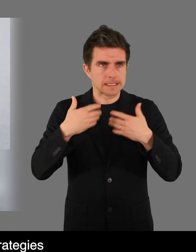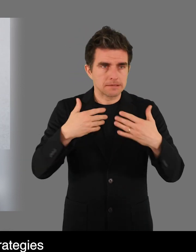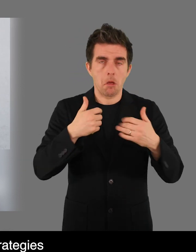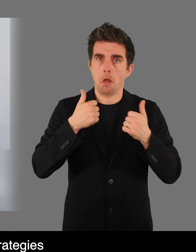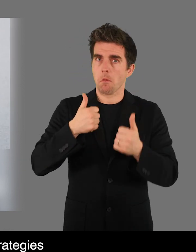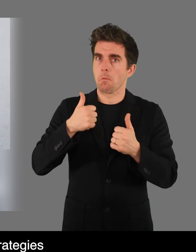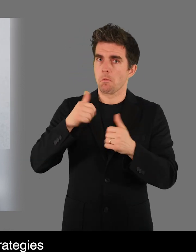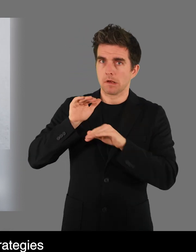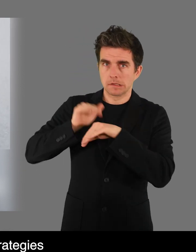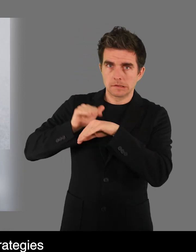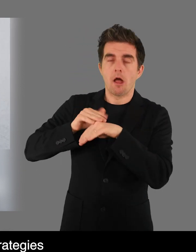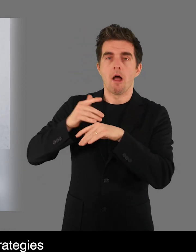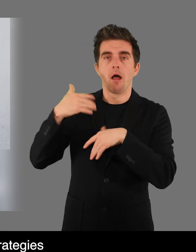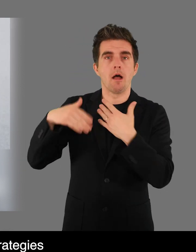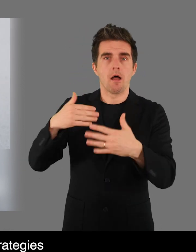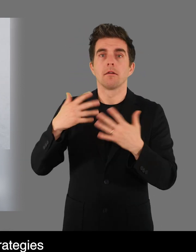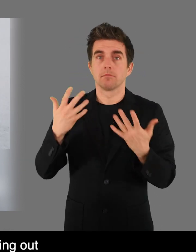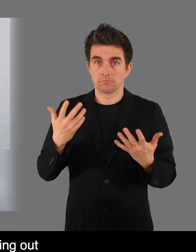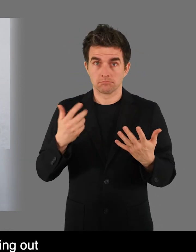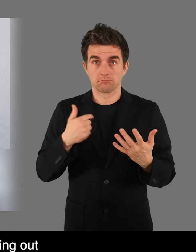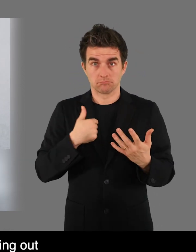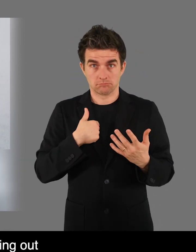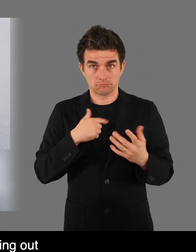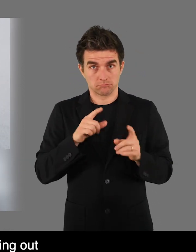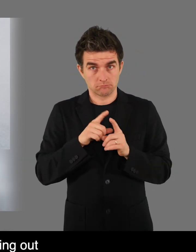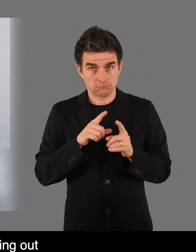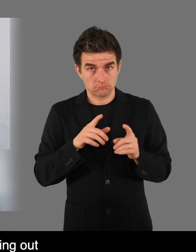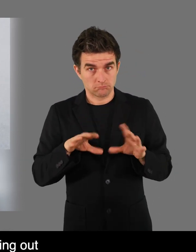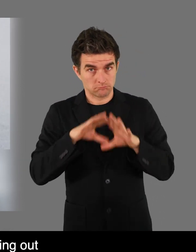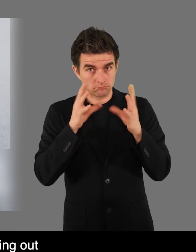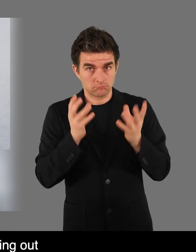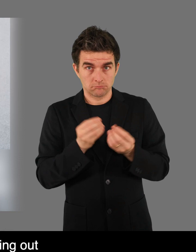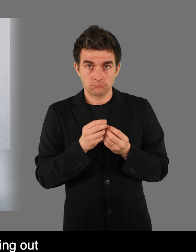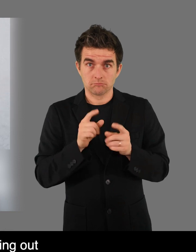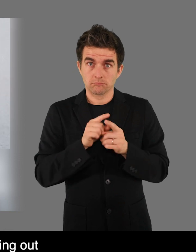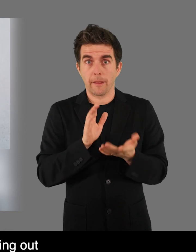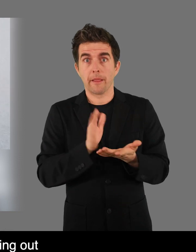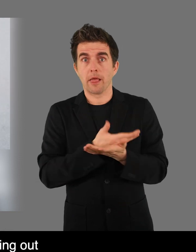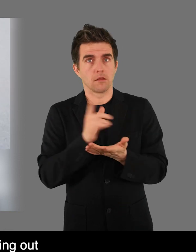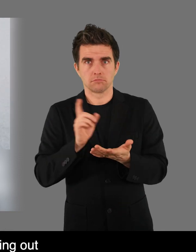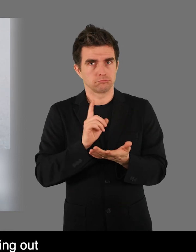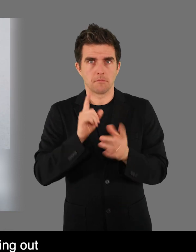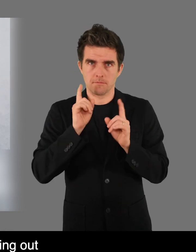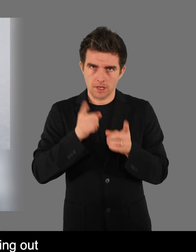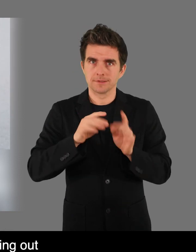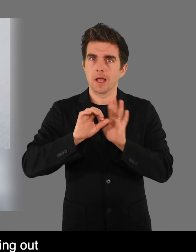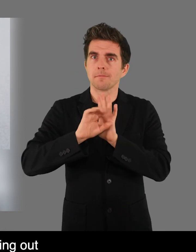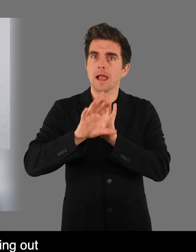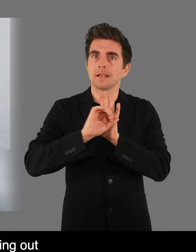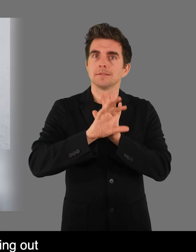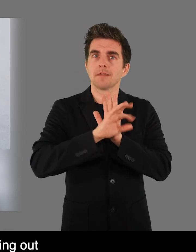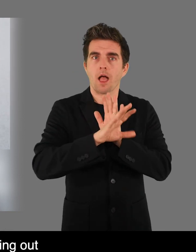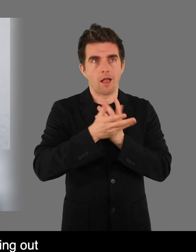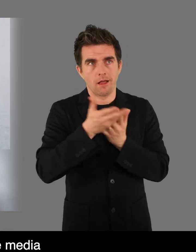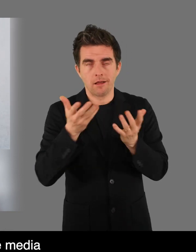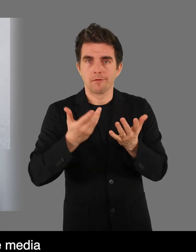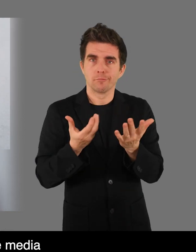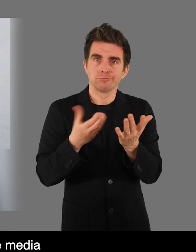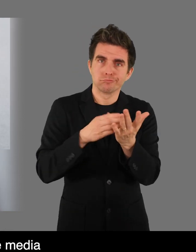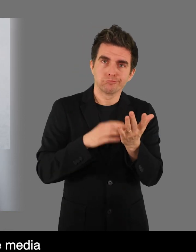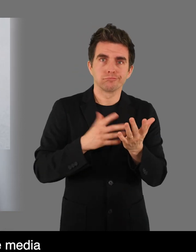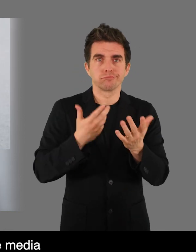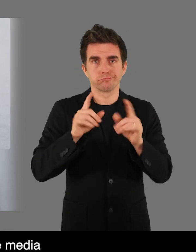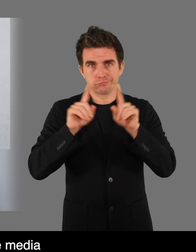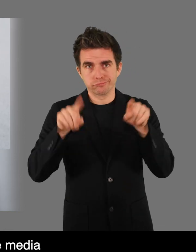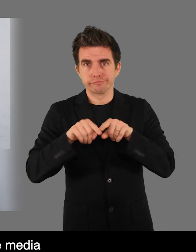strategies we use to influence the policies. I say all this without leaving out the engagement with the media. We